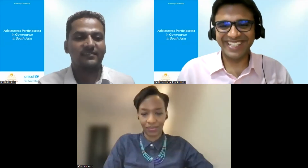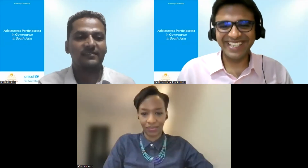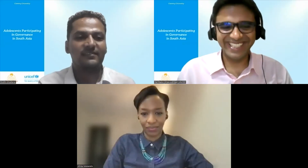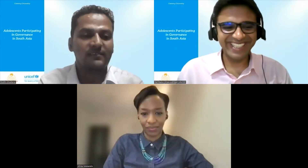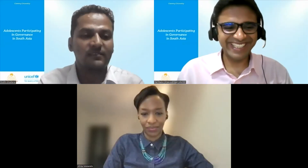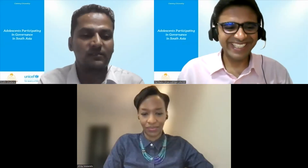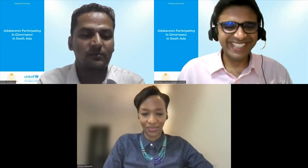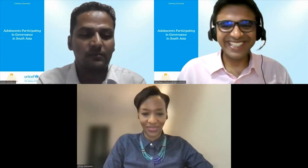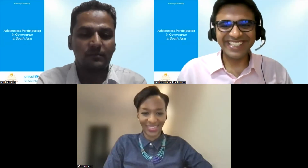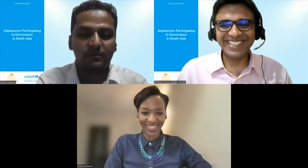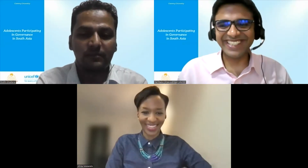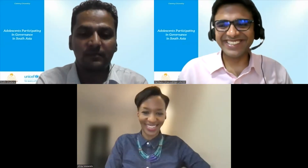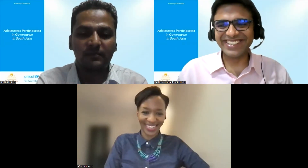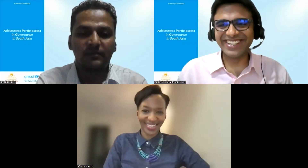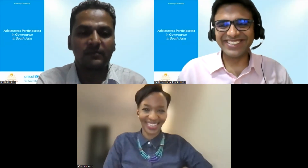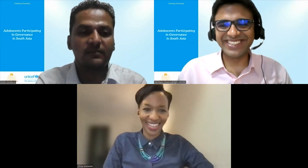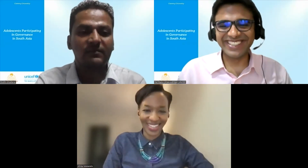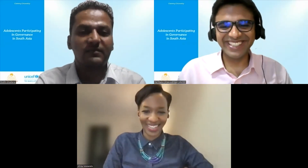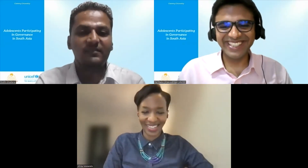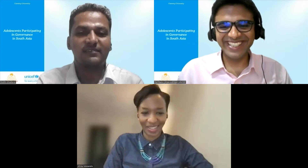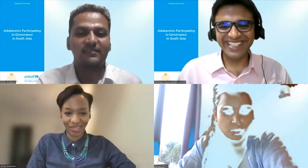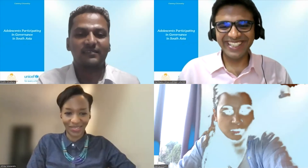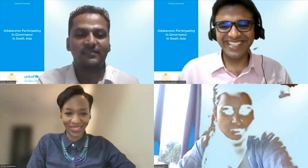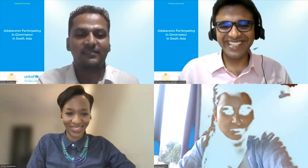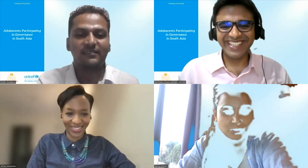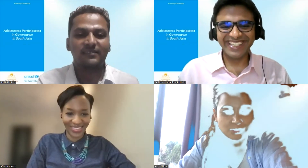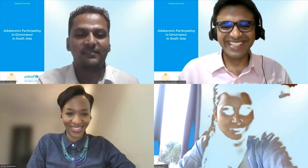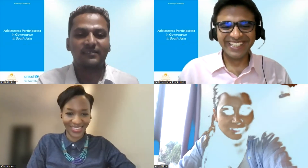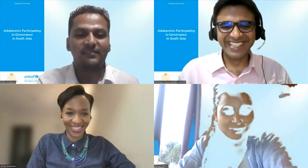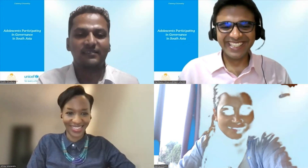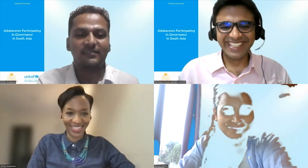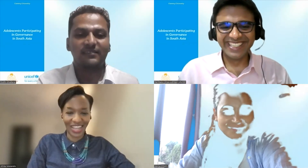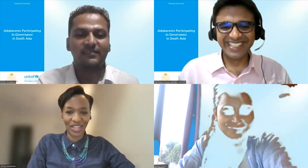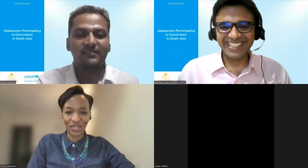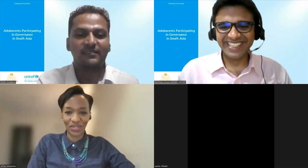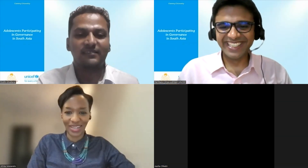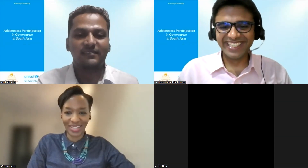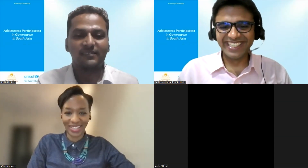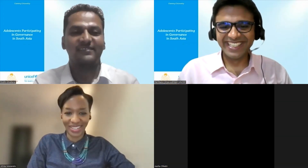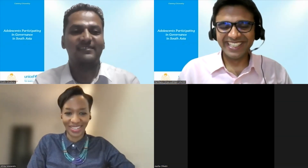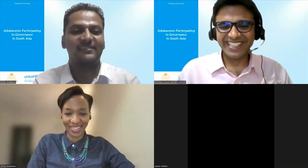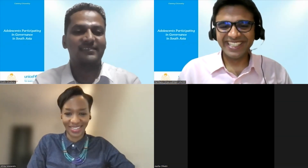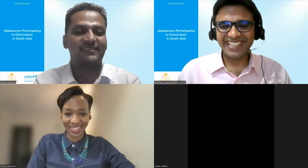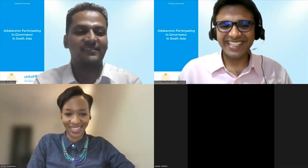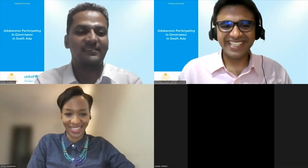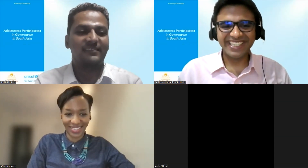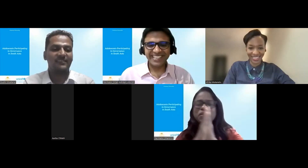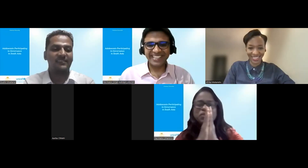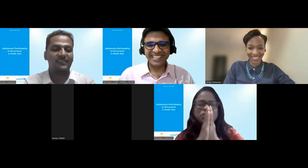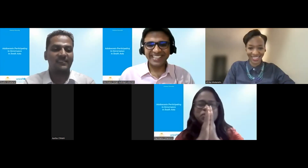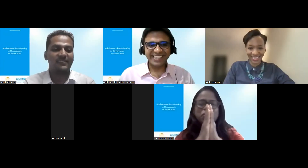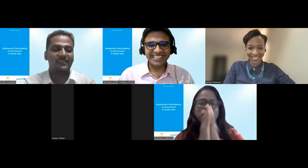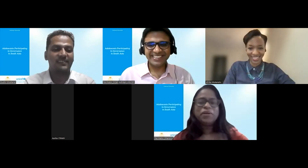sorry. Senarate, come on, let's see you. Thank you to Darshini. Thank you. Thank you, Namaste. Thank